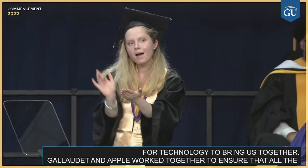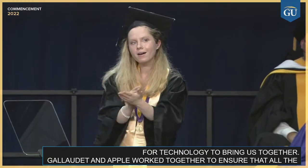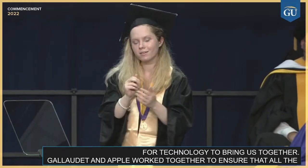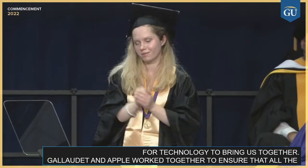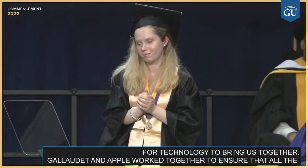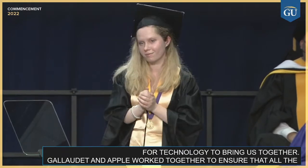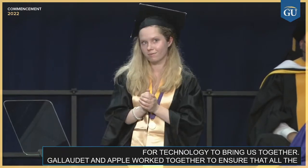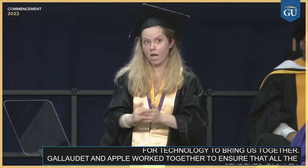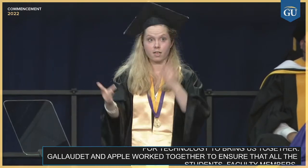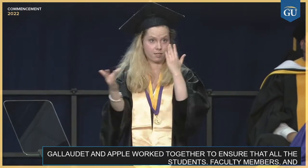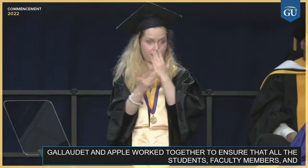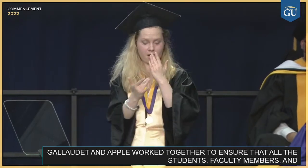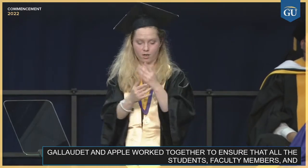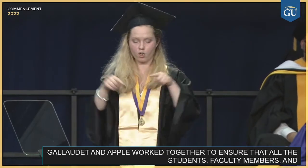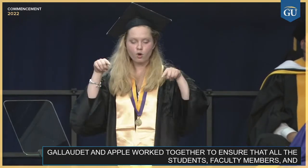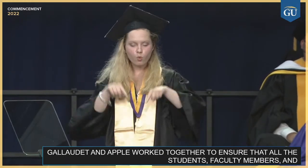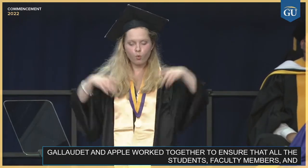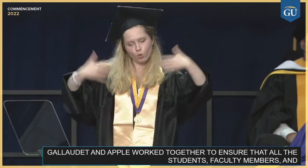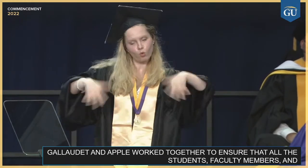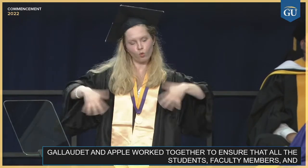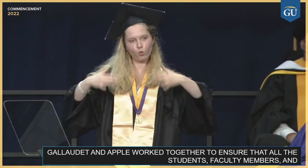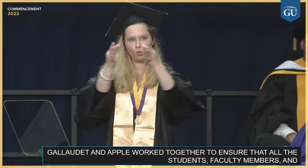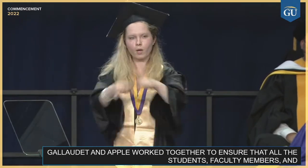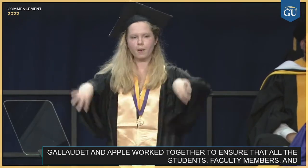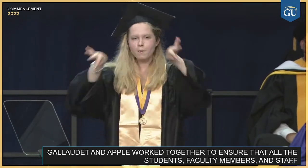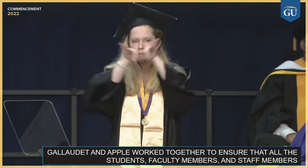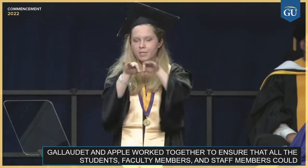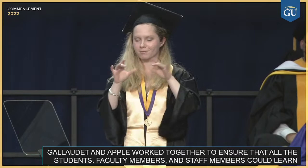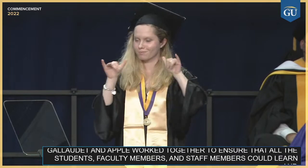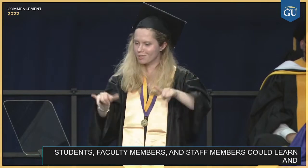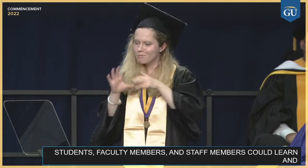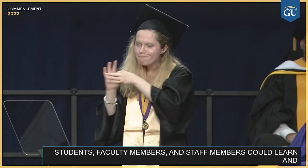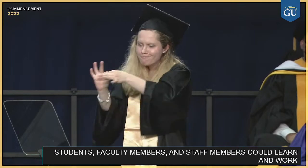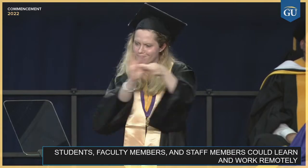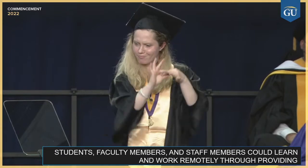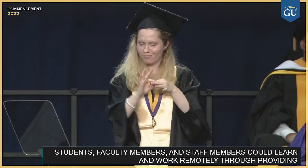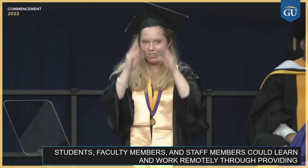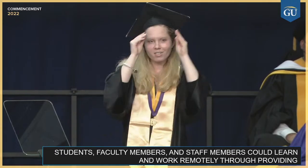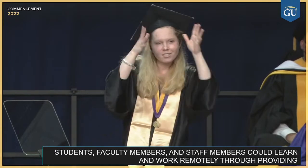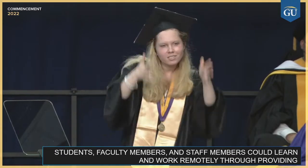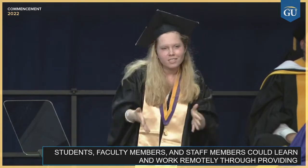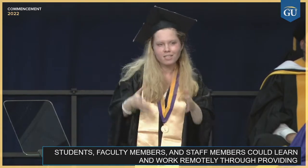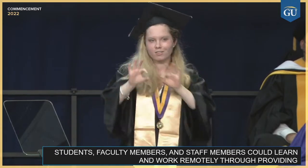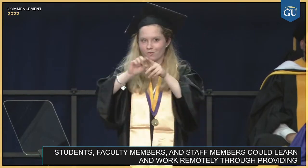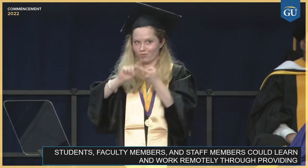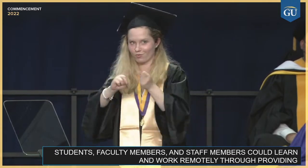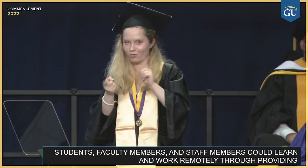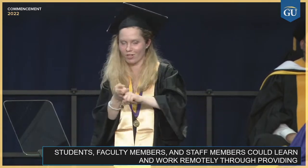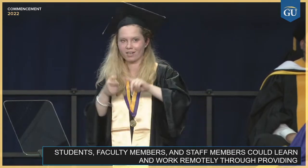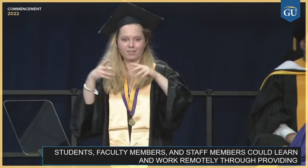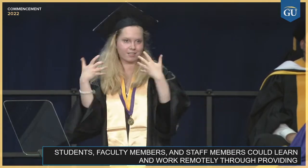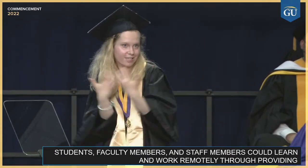and continue to work remotely through providing Apple MacBook laptops and iPads.